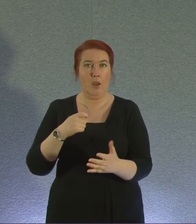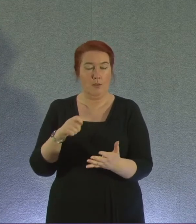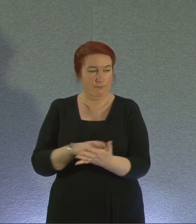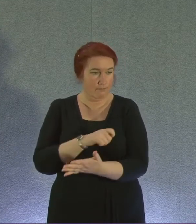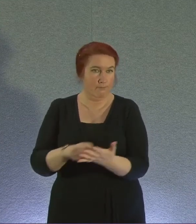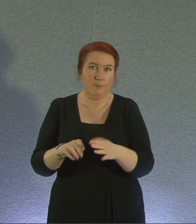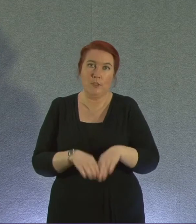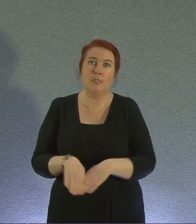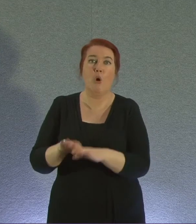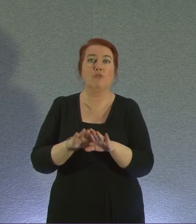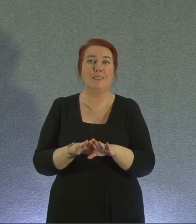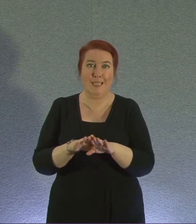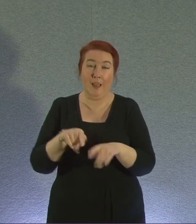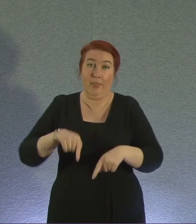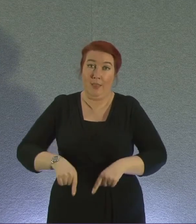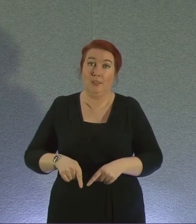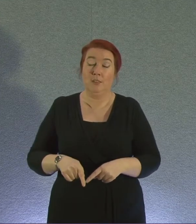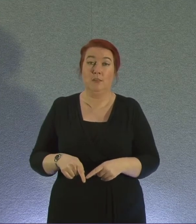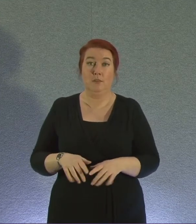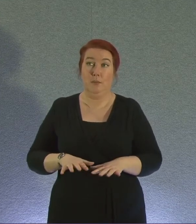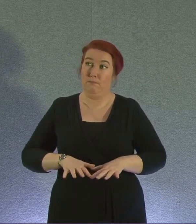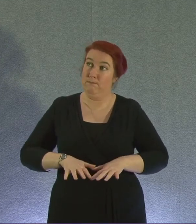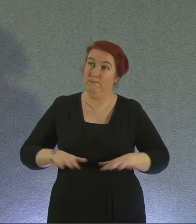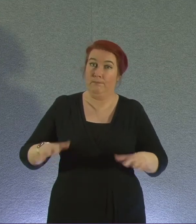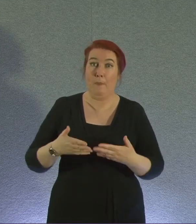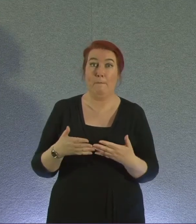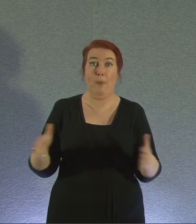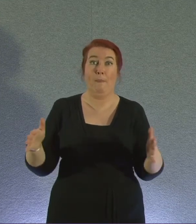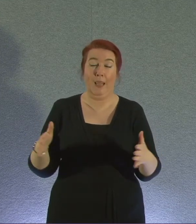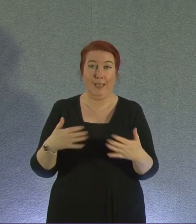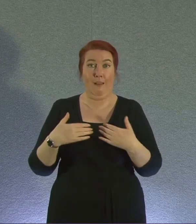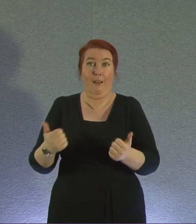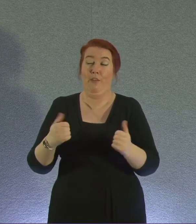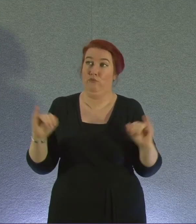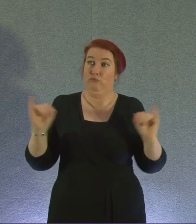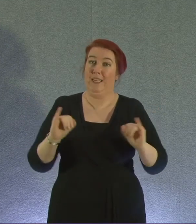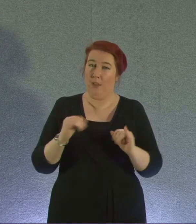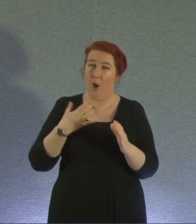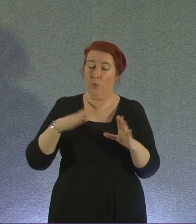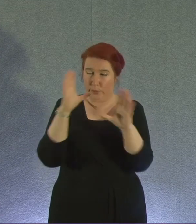health crisis. And I want to assure the Chamber, and indeed the wider public,